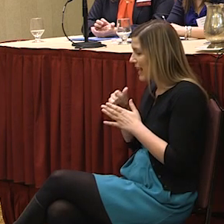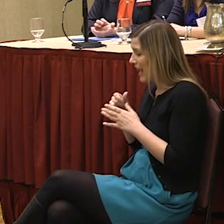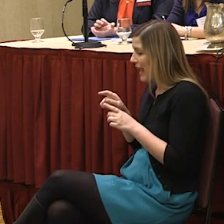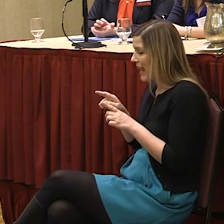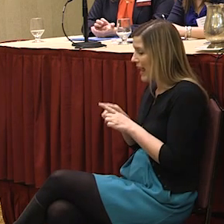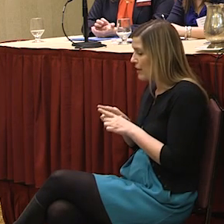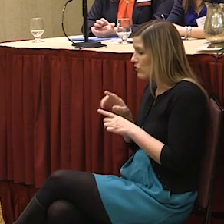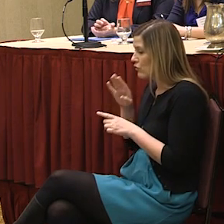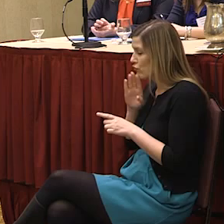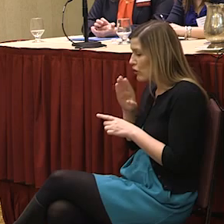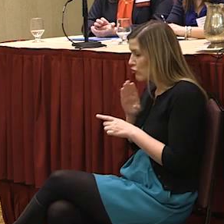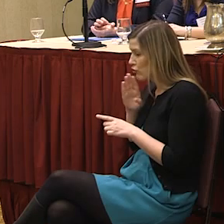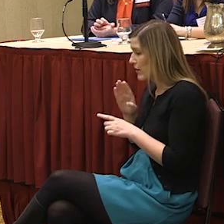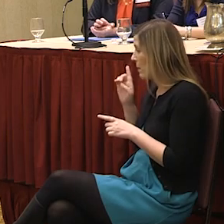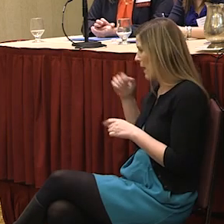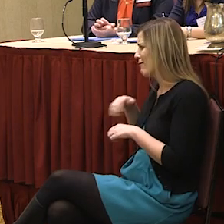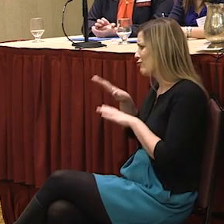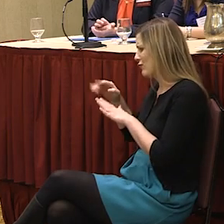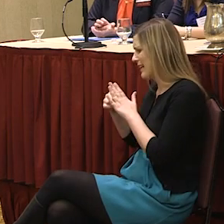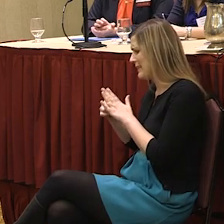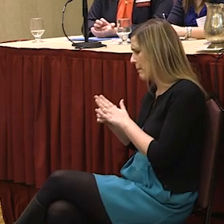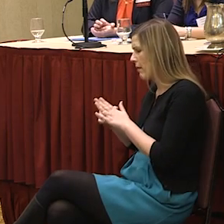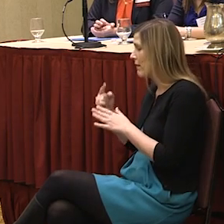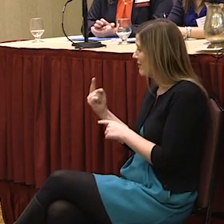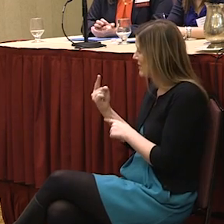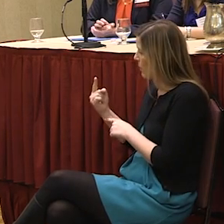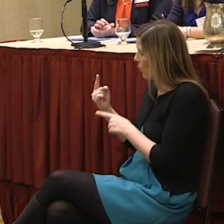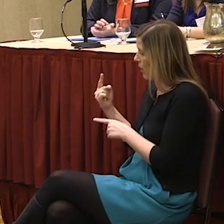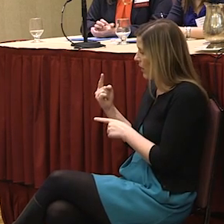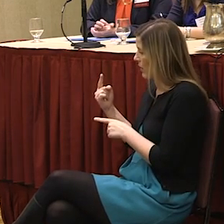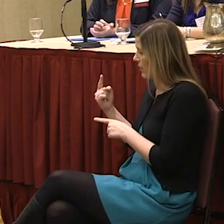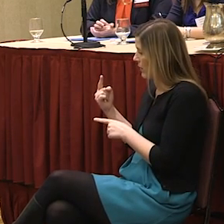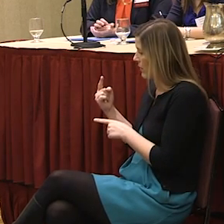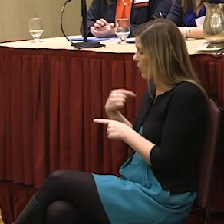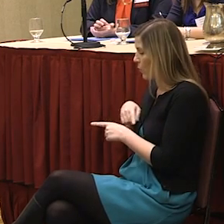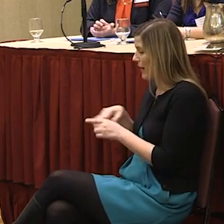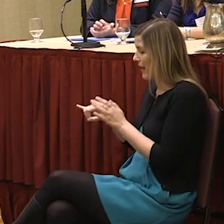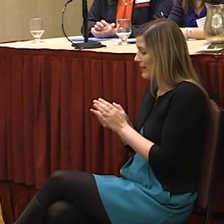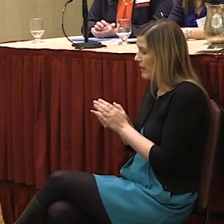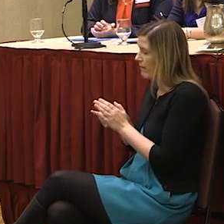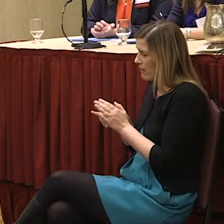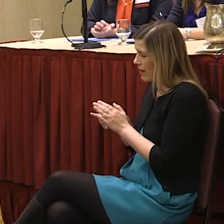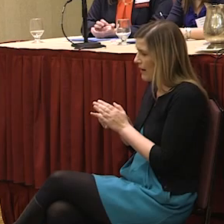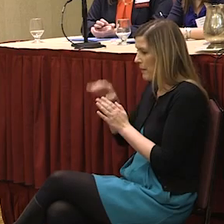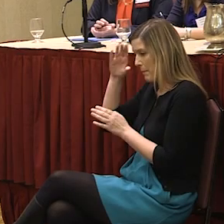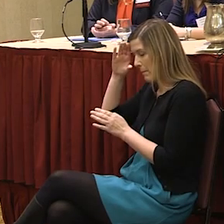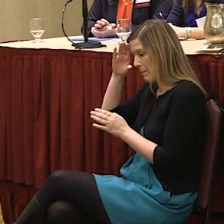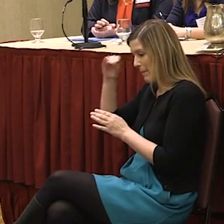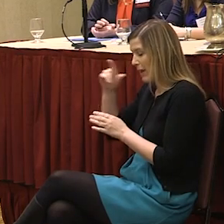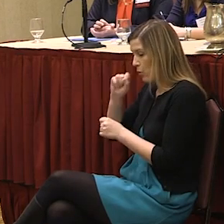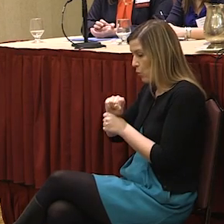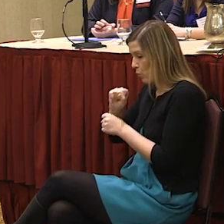frustrating as the Yes, you talk we about? have a terrific example, of someone who we identified a man who had worked